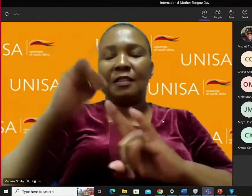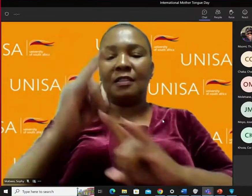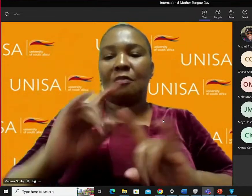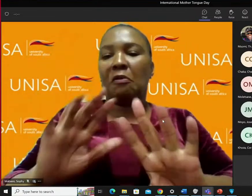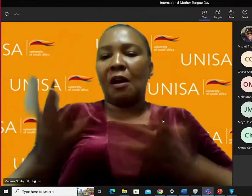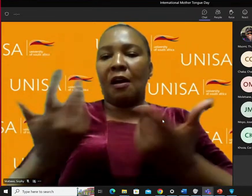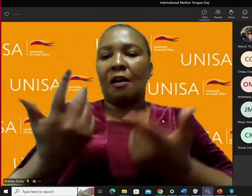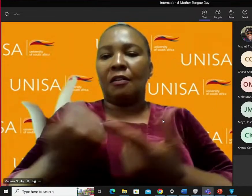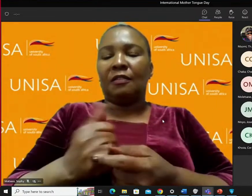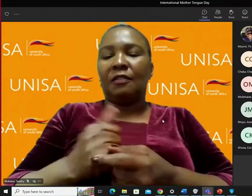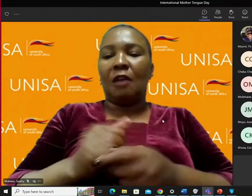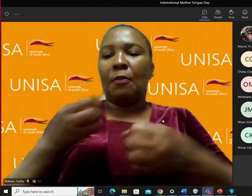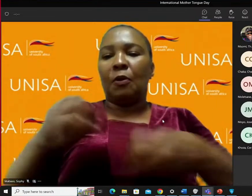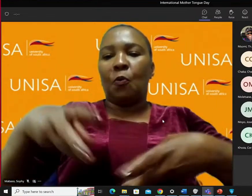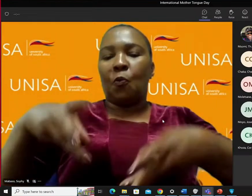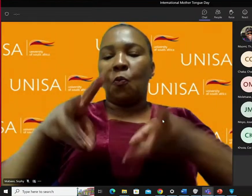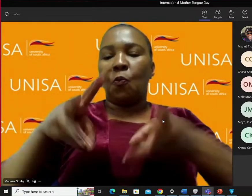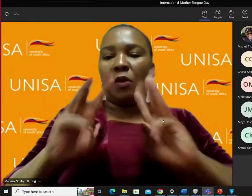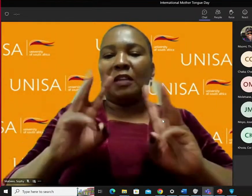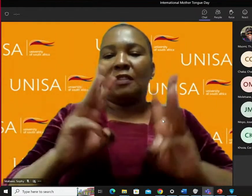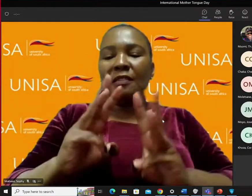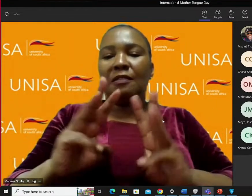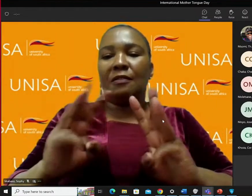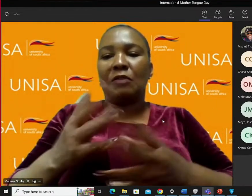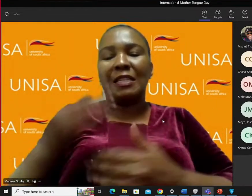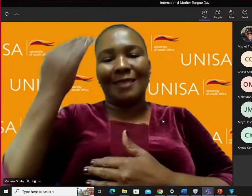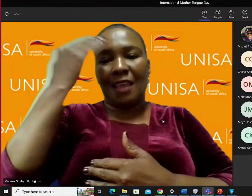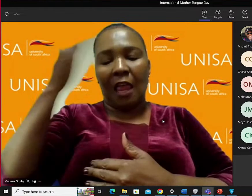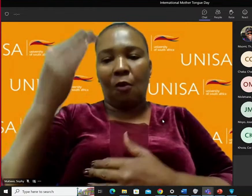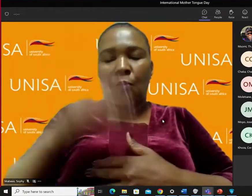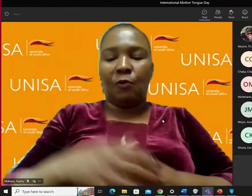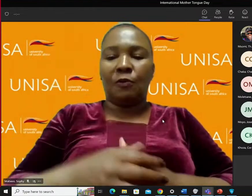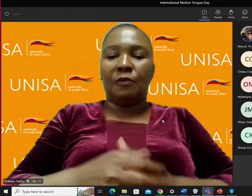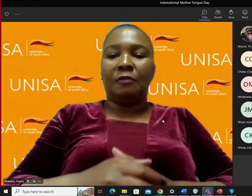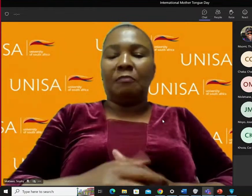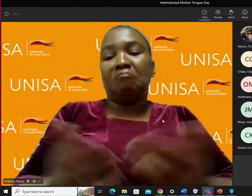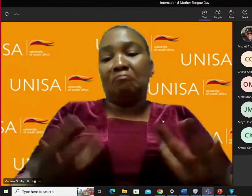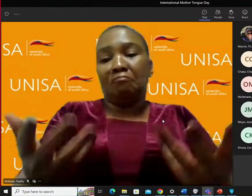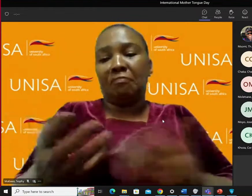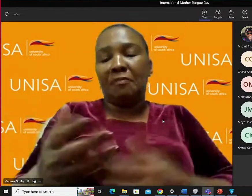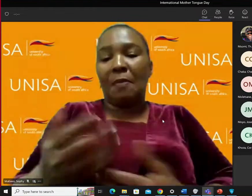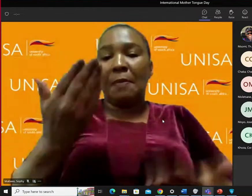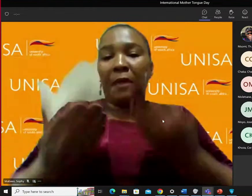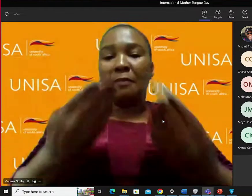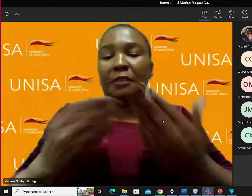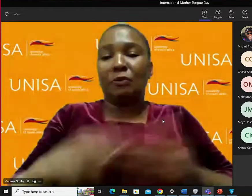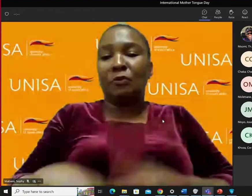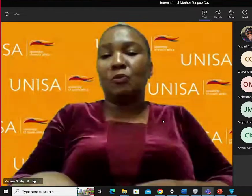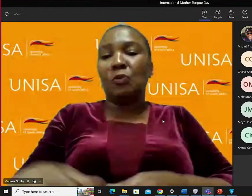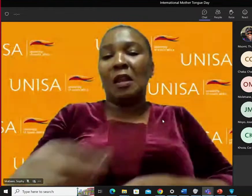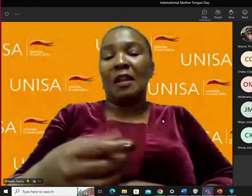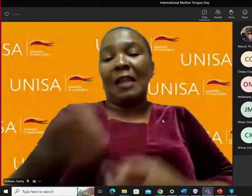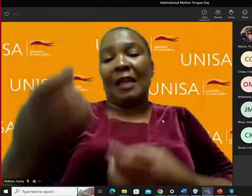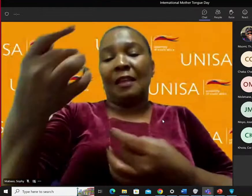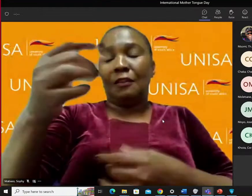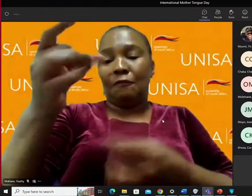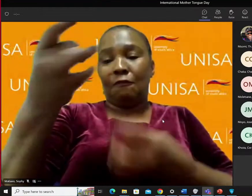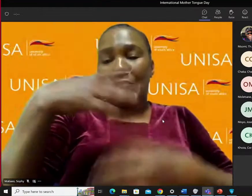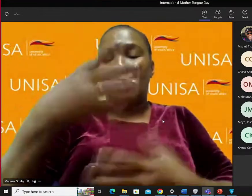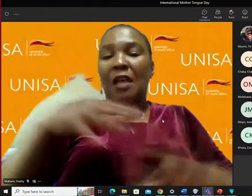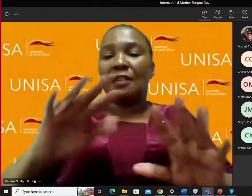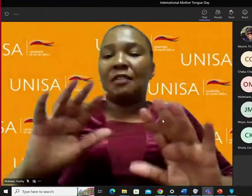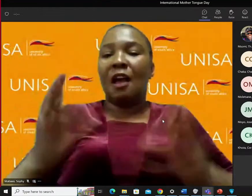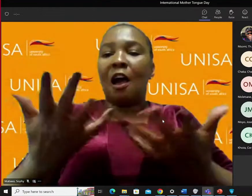many ways can you say hello. Maybe she will come and tell us actually how many ways can we